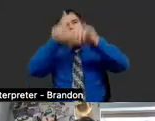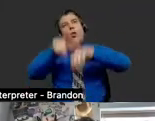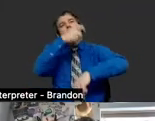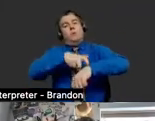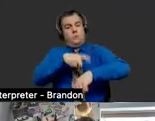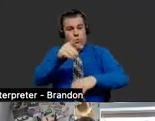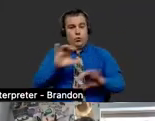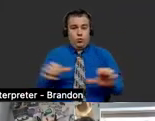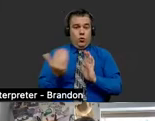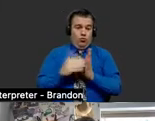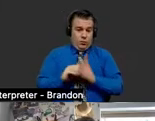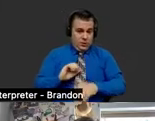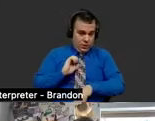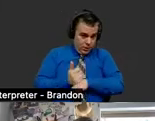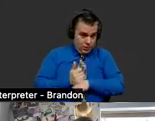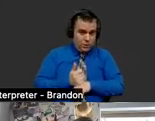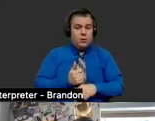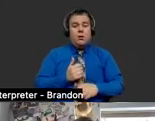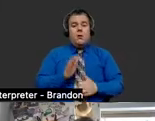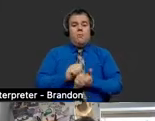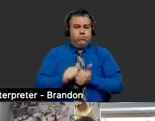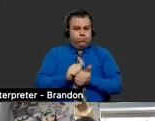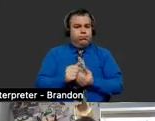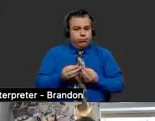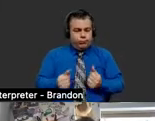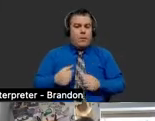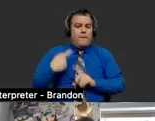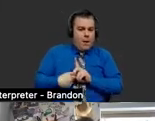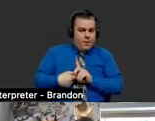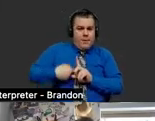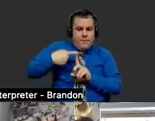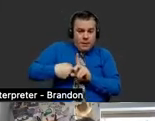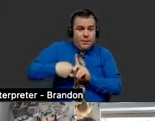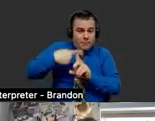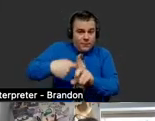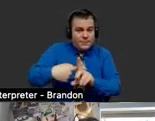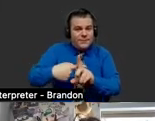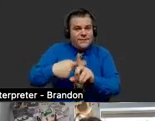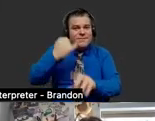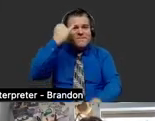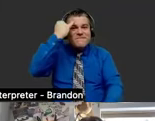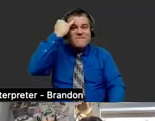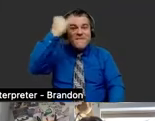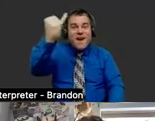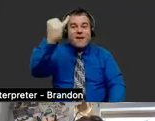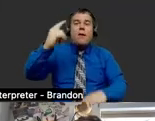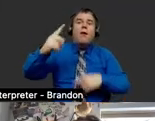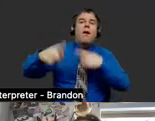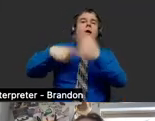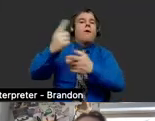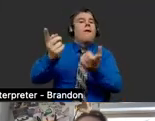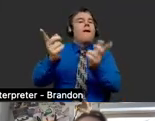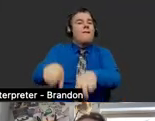reset and help that metabolism month after month after month, imagine what can happen, because